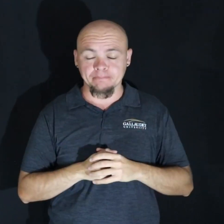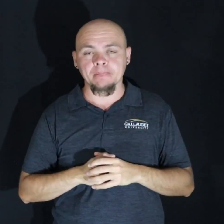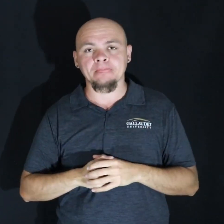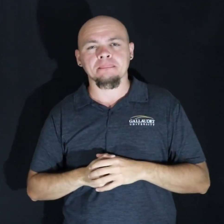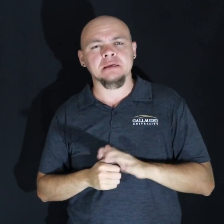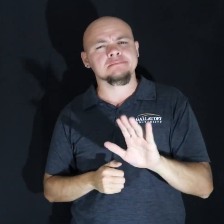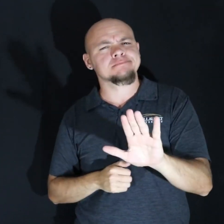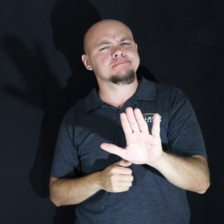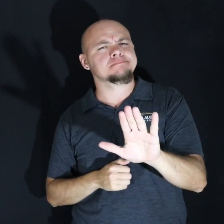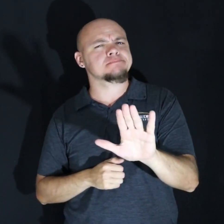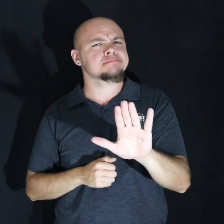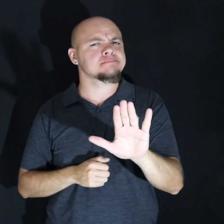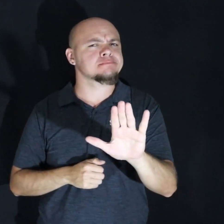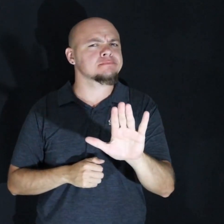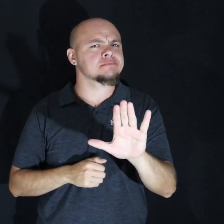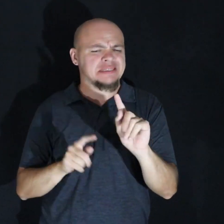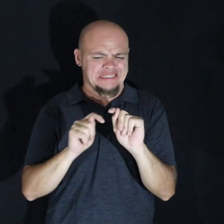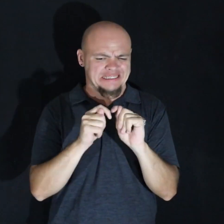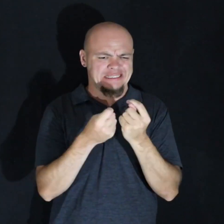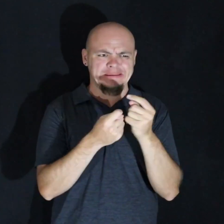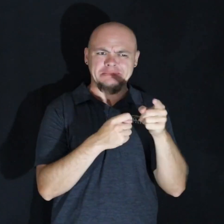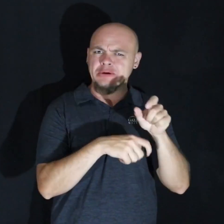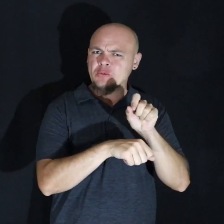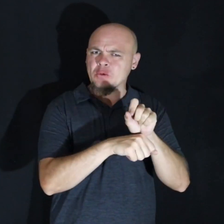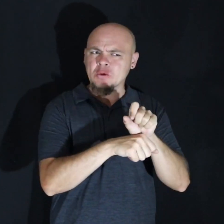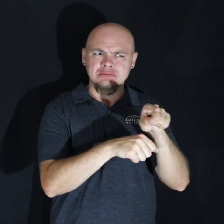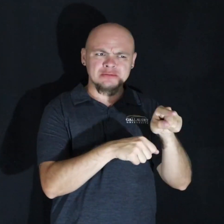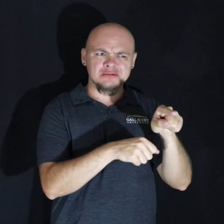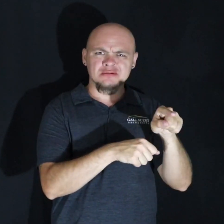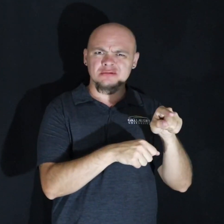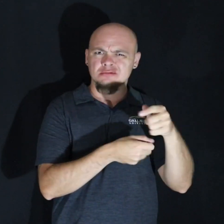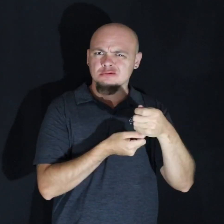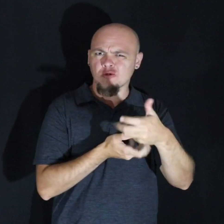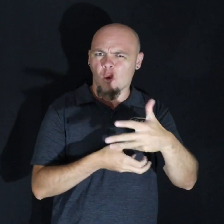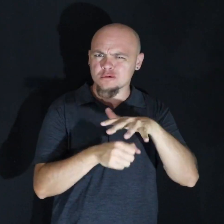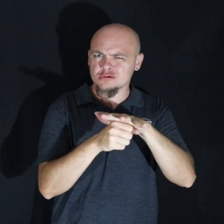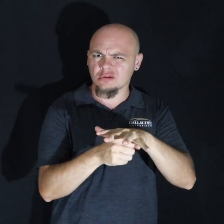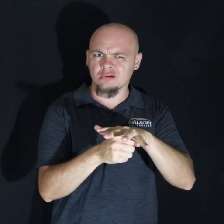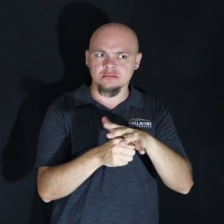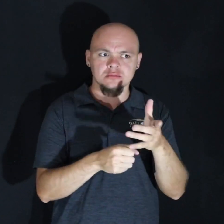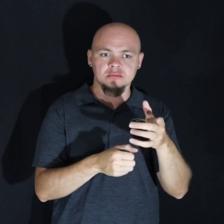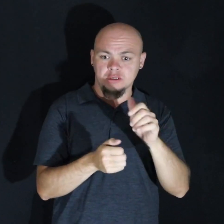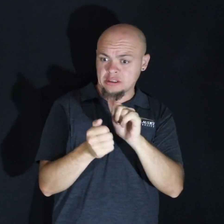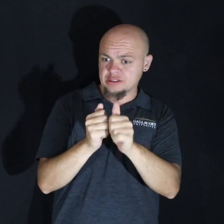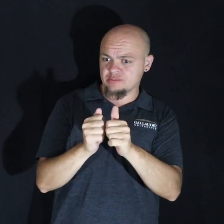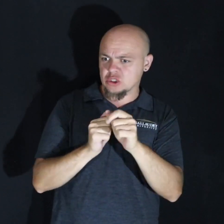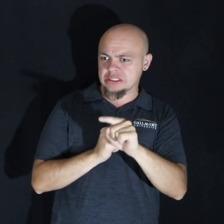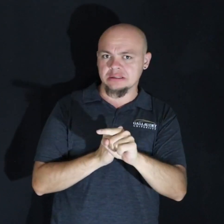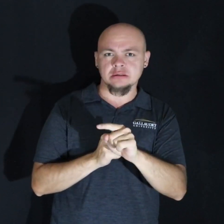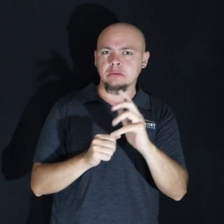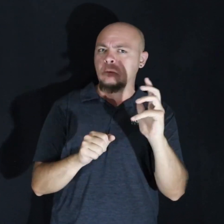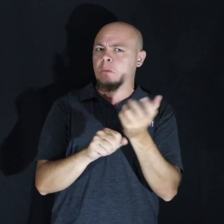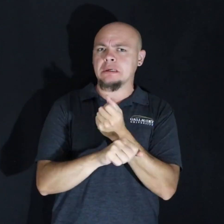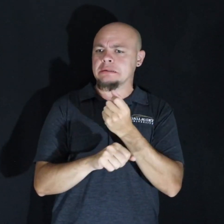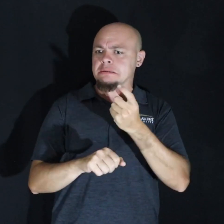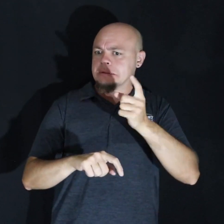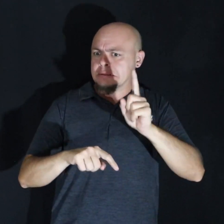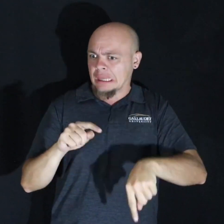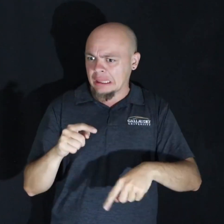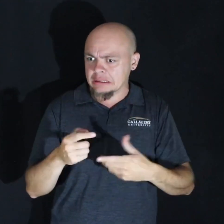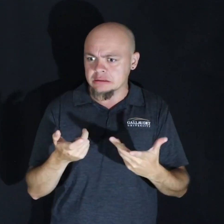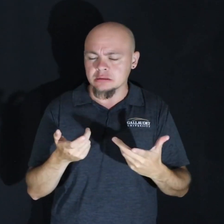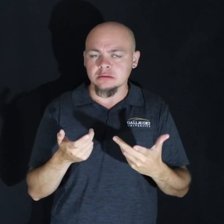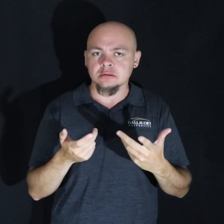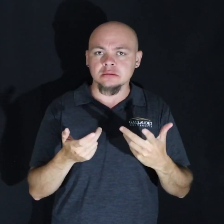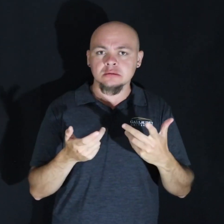what happens when our team at work is causing us stress? What happens when our sports team can't seem to win a game? What